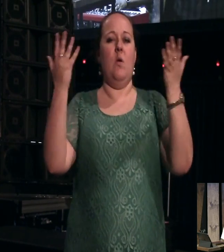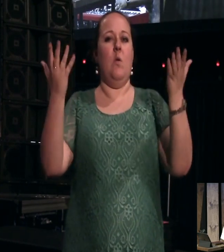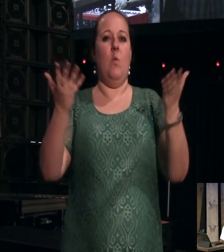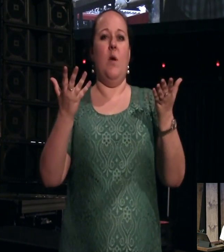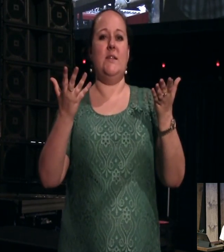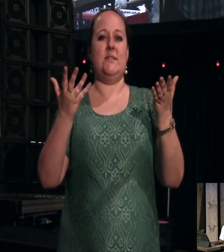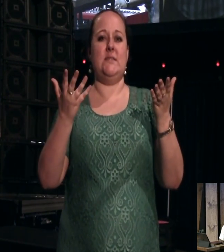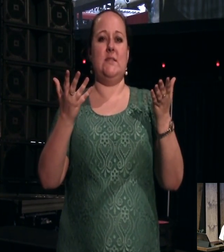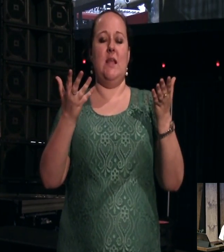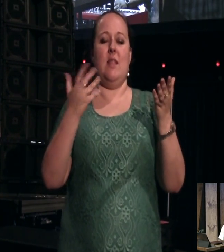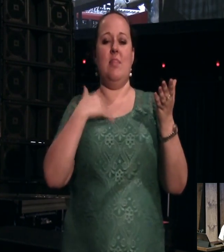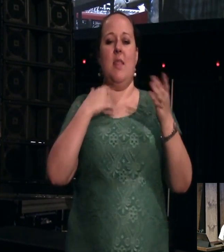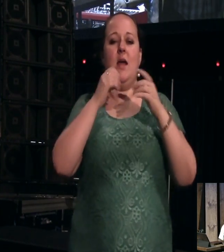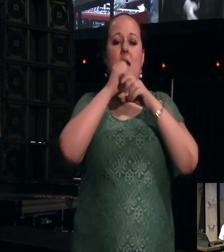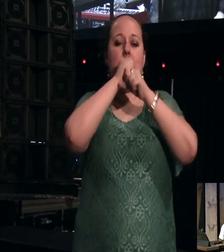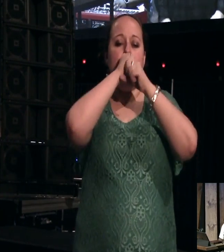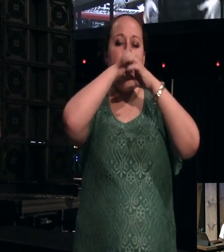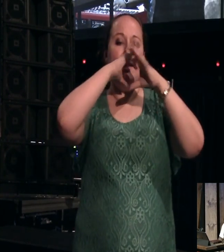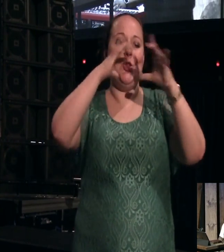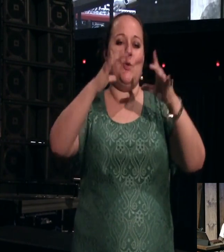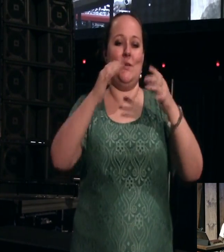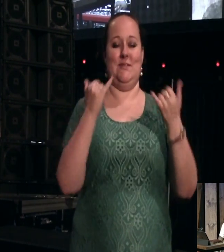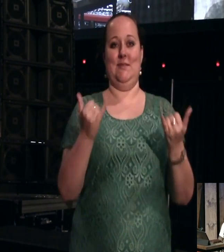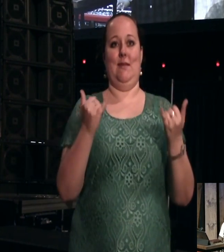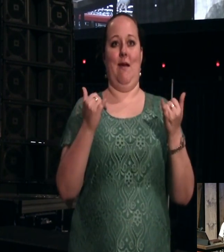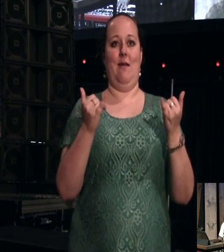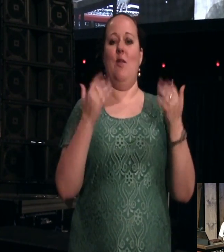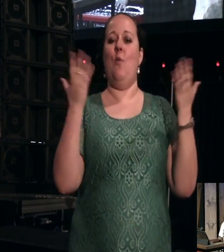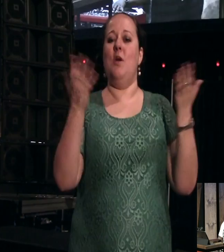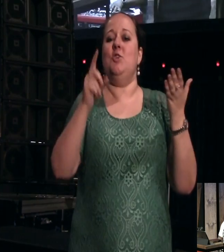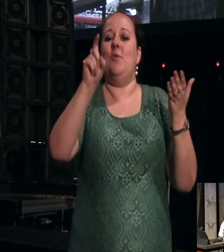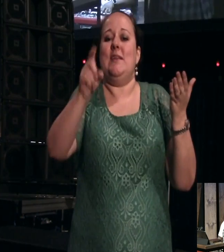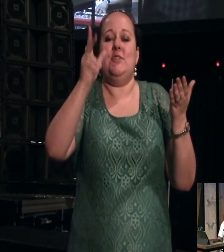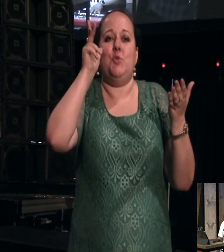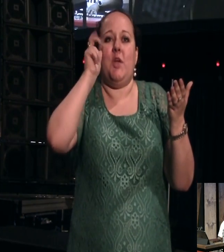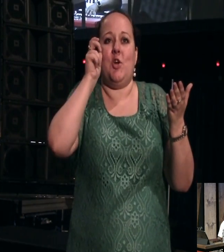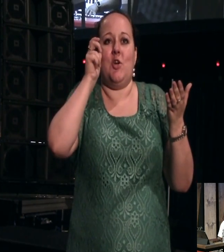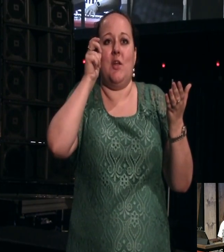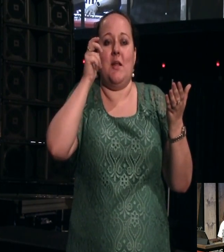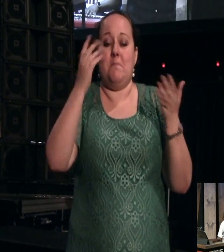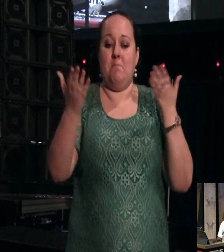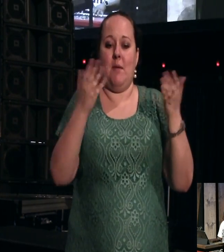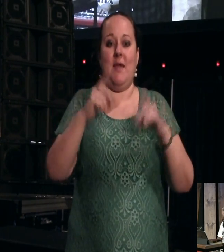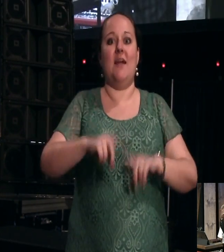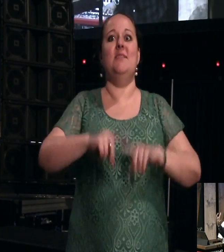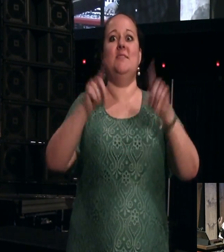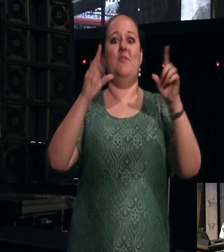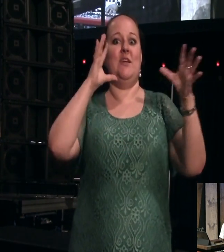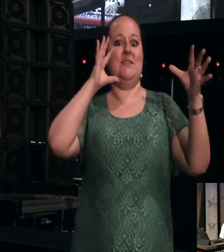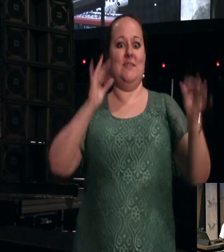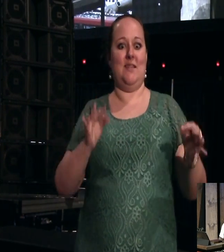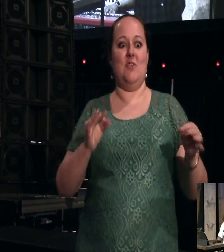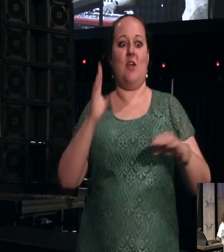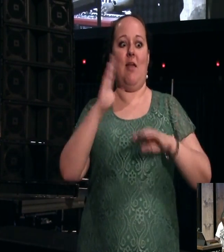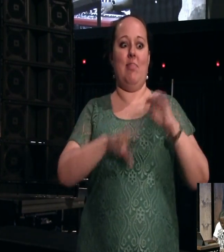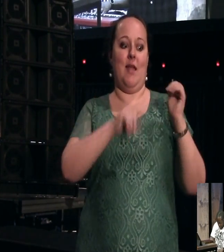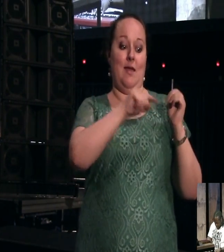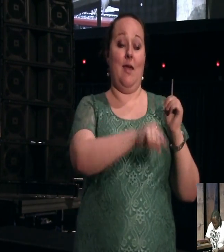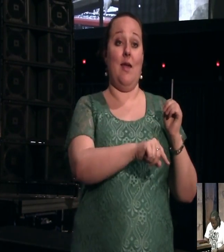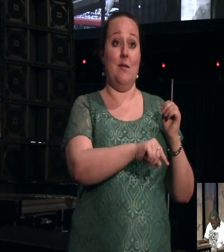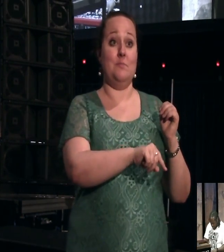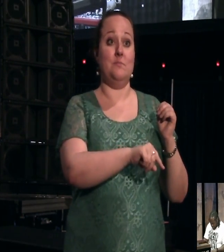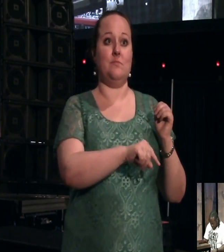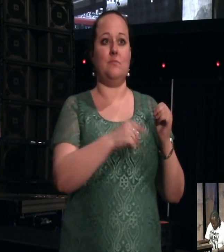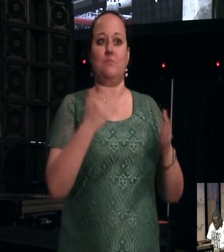wonder for you tonight, like what will be the air in the balloon for you tonight? Like what do you need to hear? Maybe you'll make